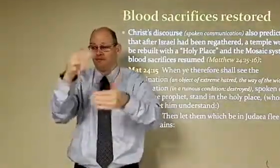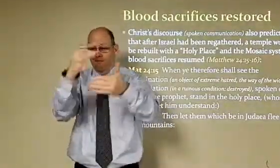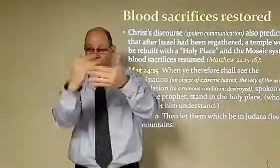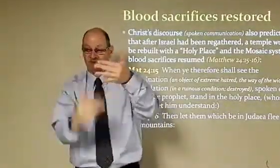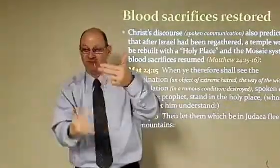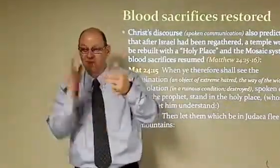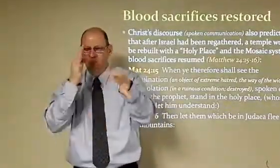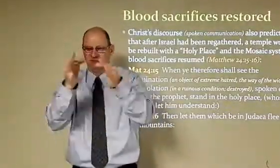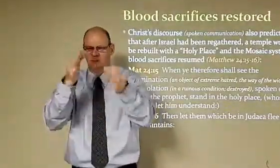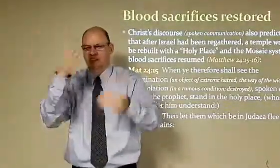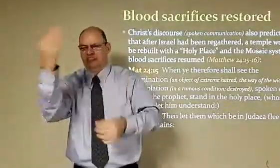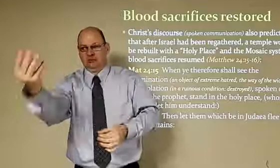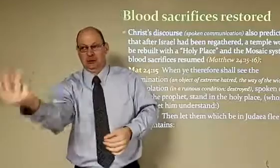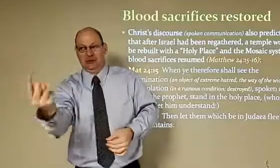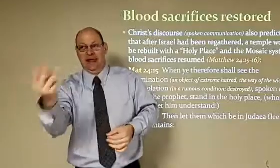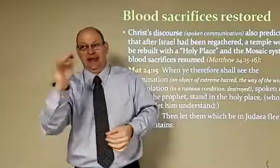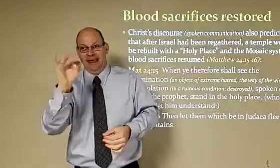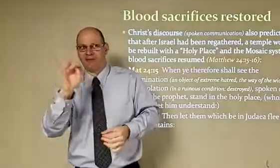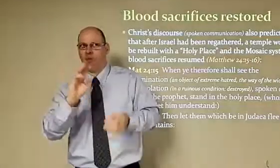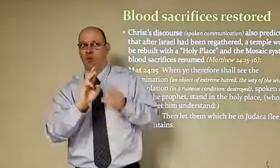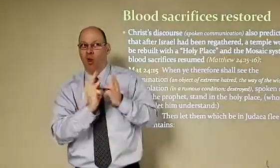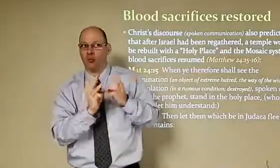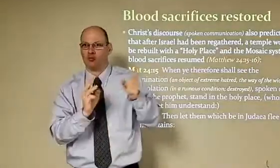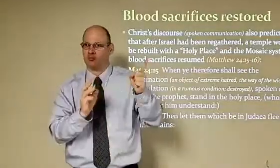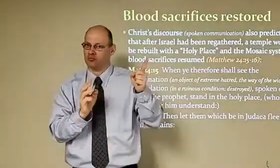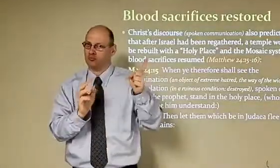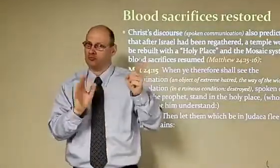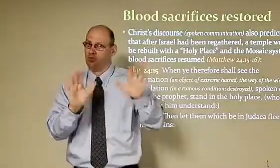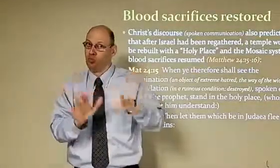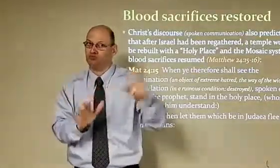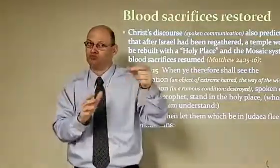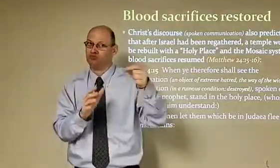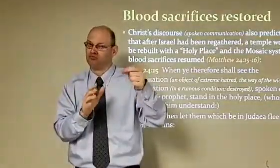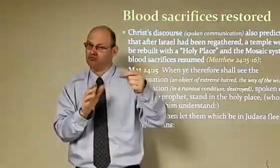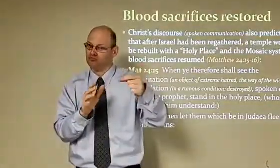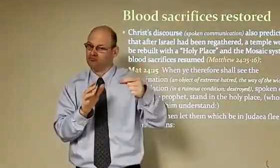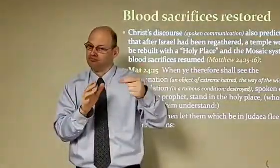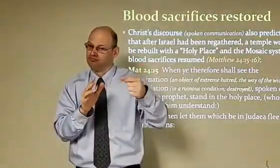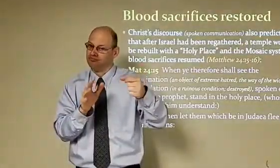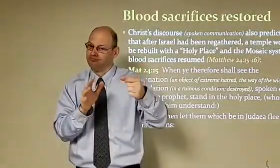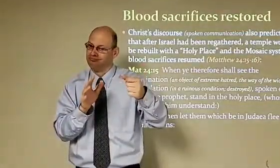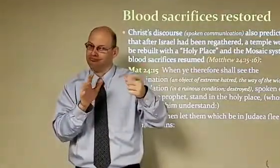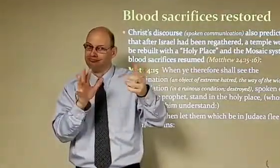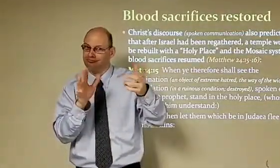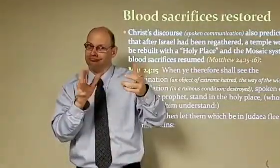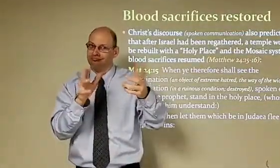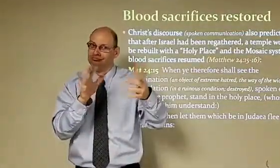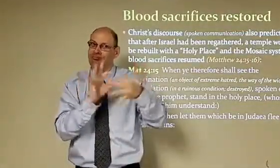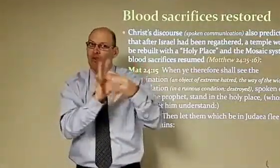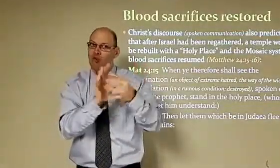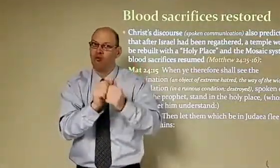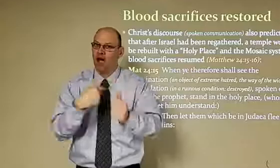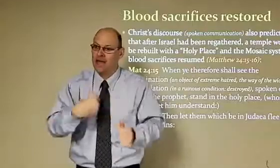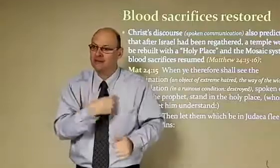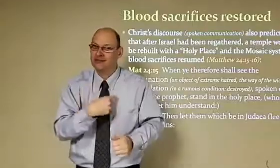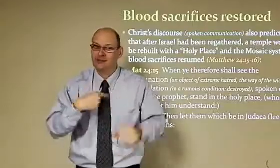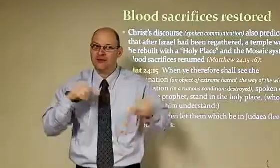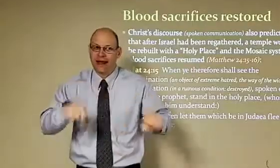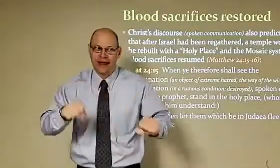chapter 12. It's going to be Wednesday night, if the weather permits. I'm praying the weather permits, if nothing's canceled Wednesday night. It's going to